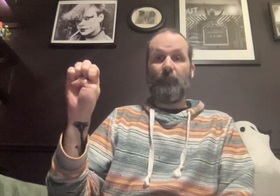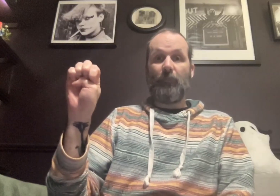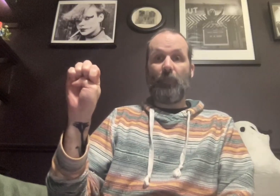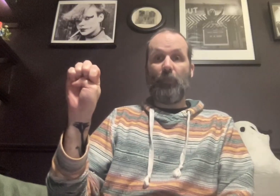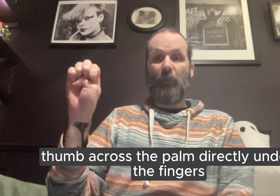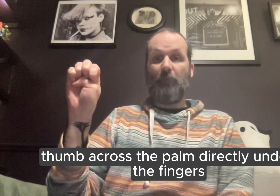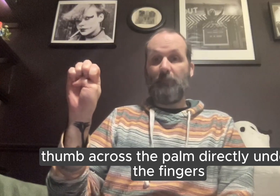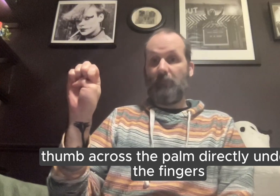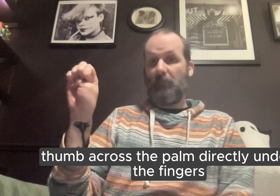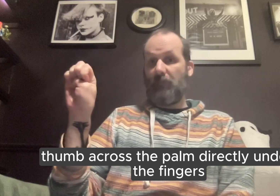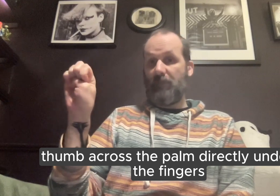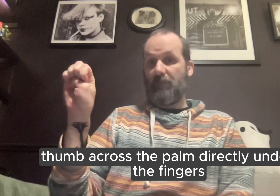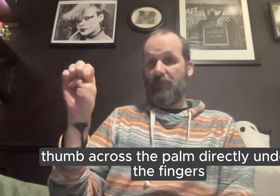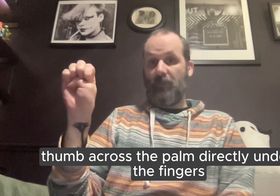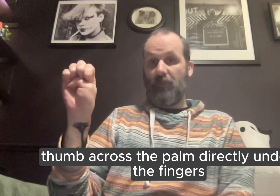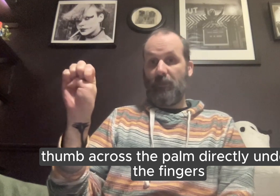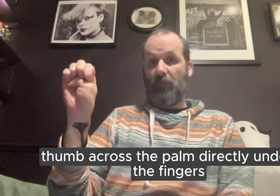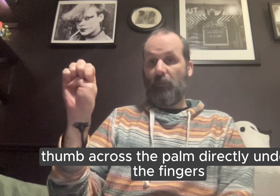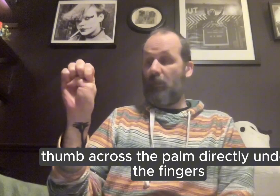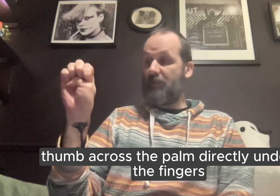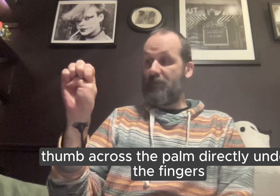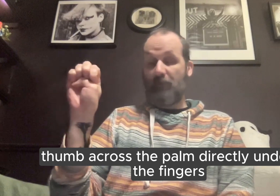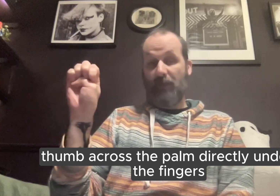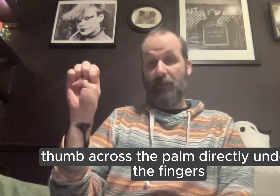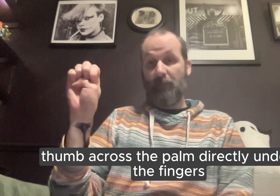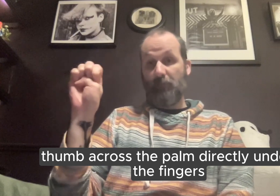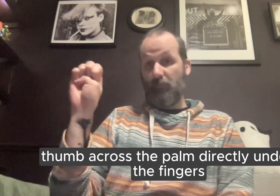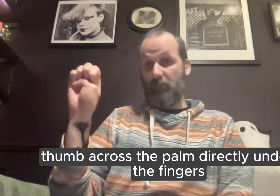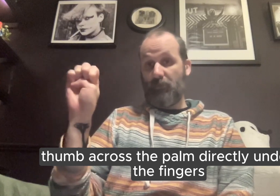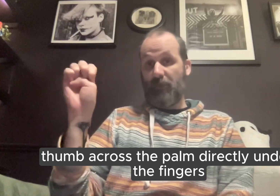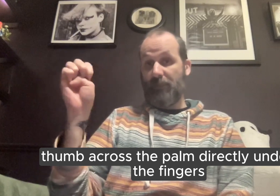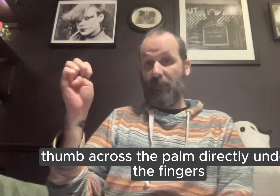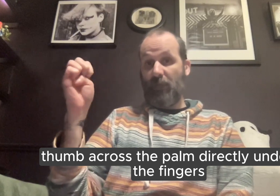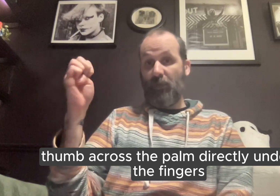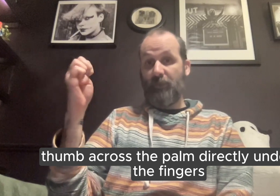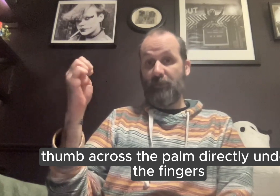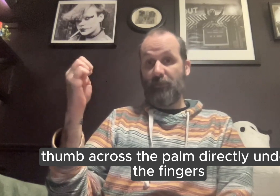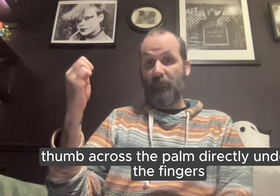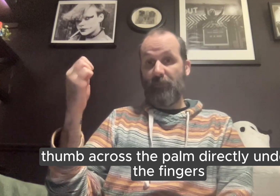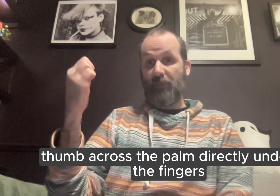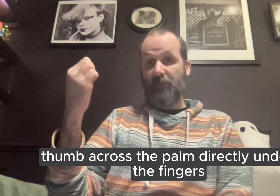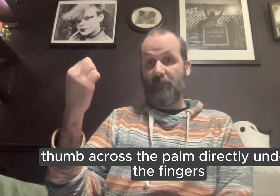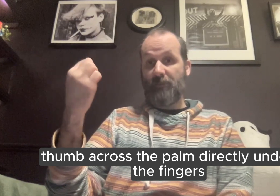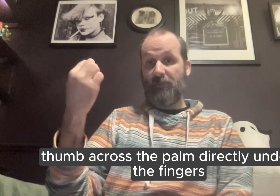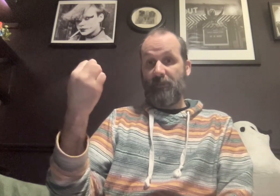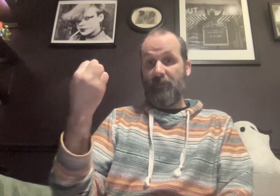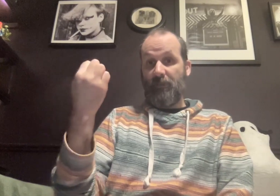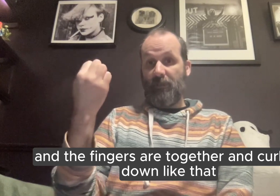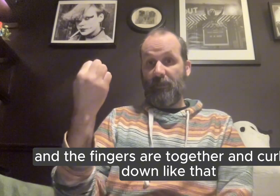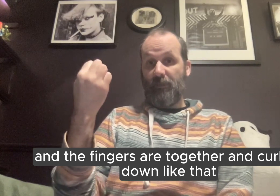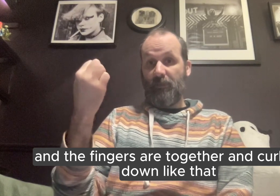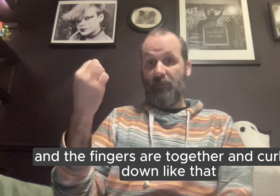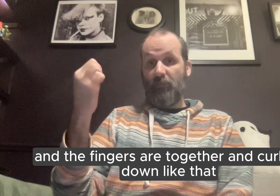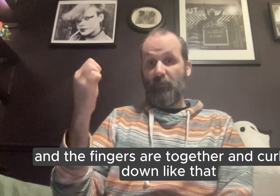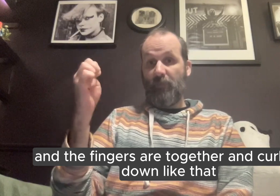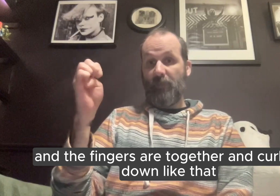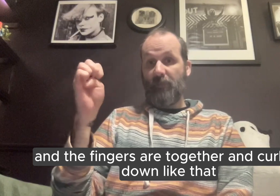The thumb cross the palm directly under the fingers, and the fingers